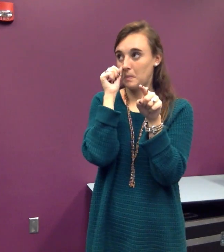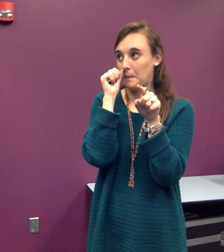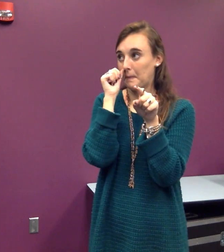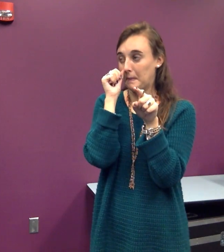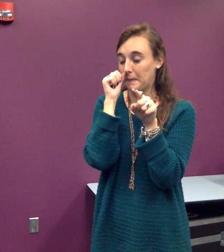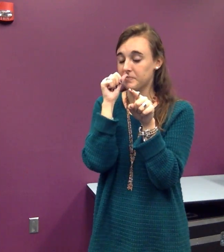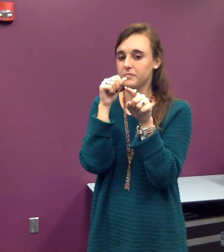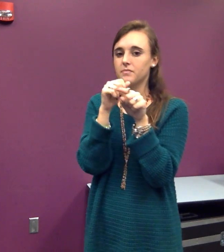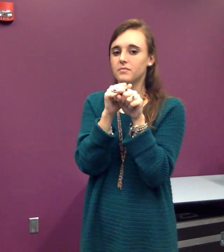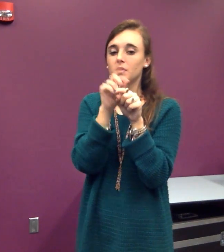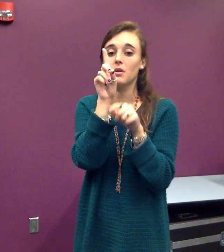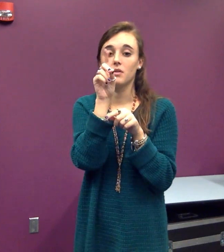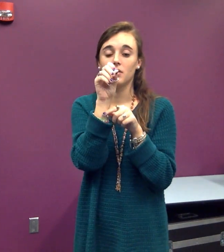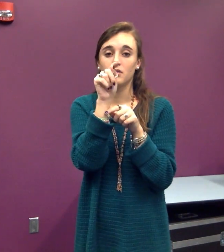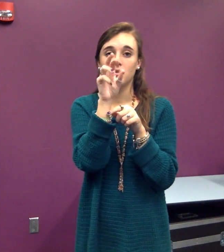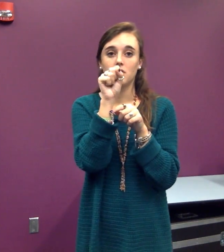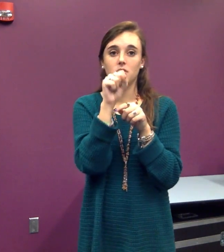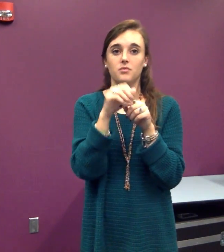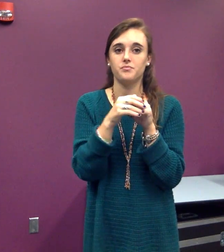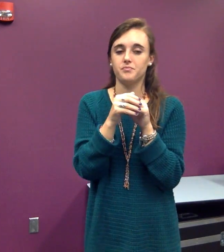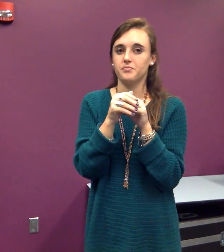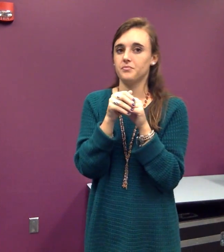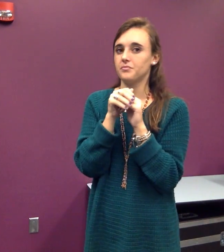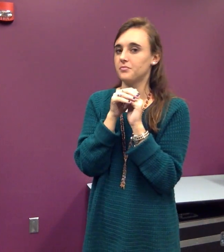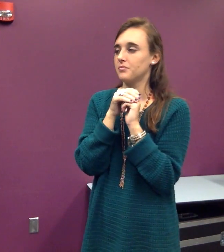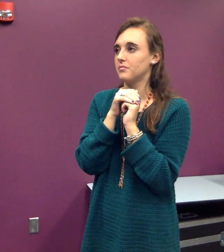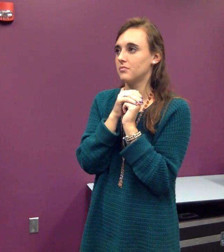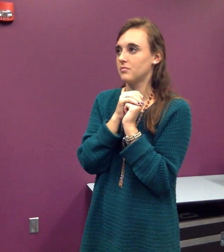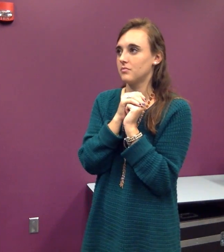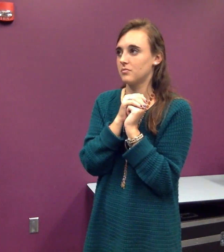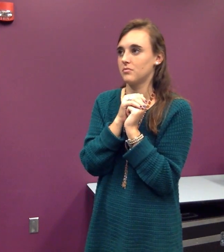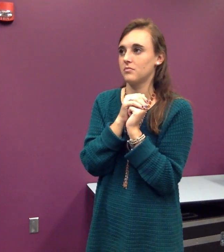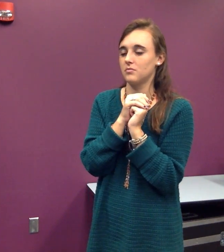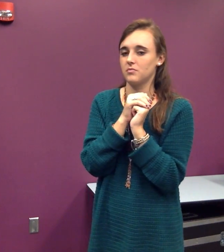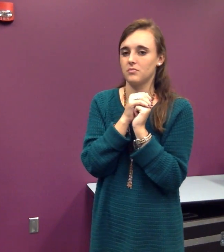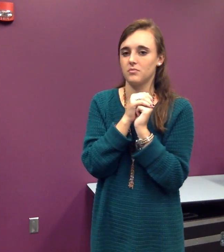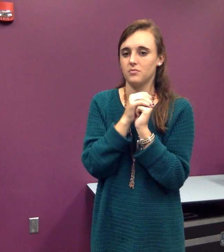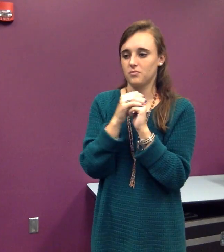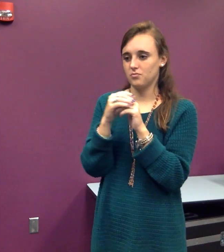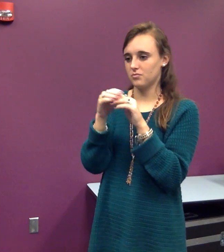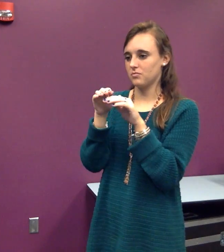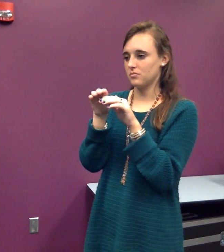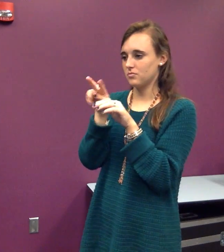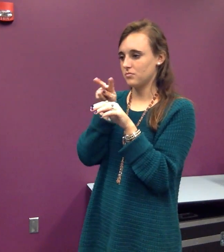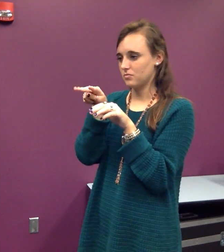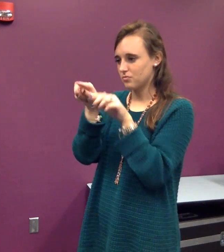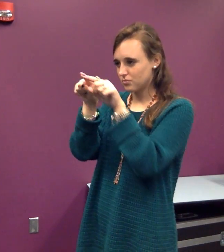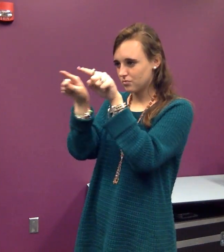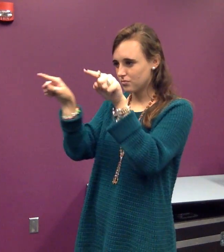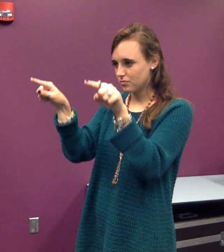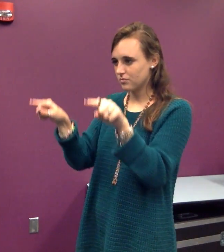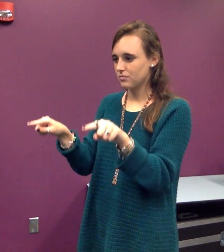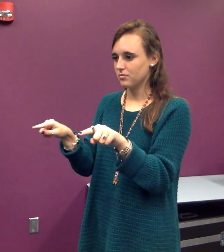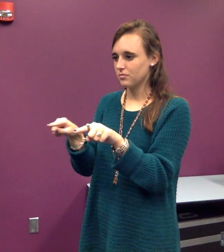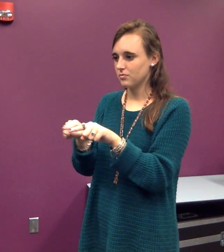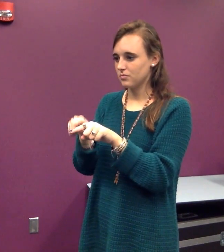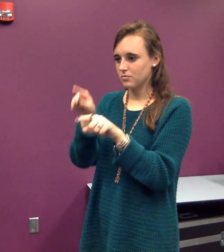just a dot. And then let's go to the eye level cube. Measure down the top line,